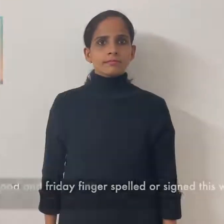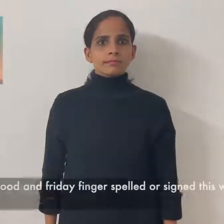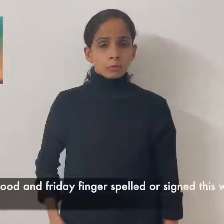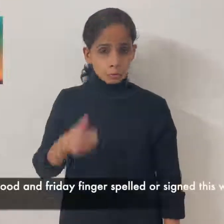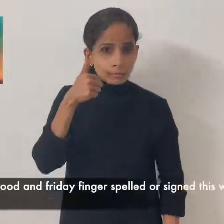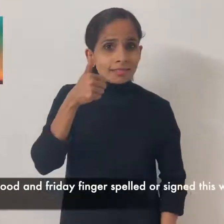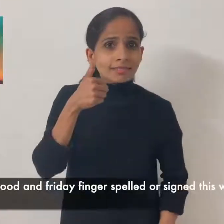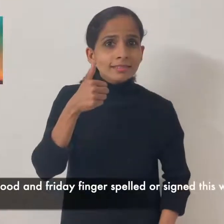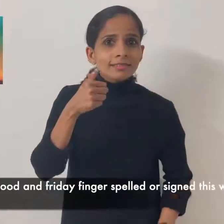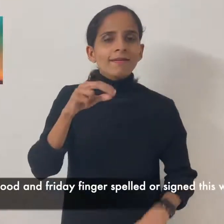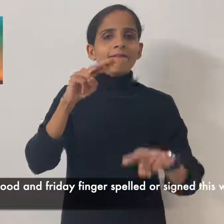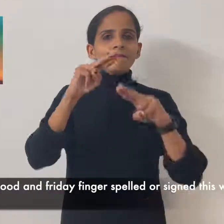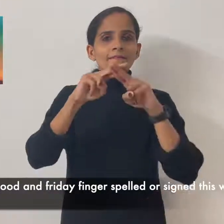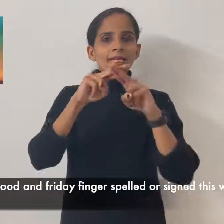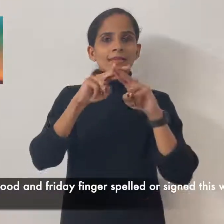Good Friday,